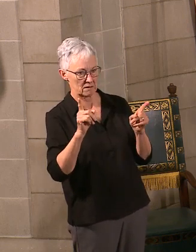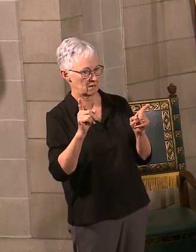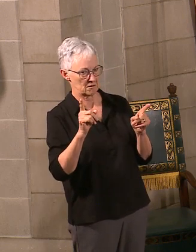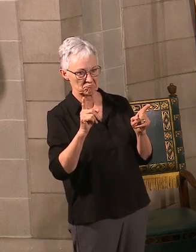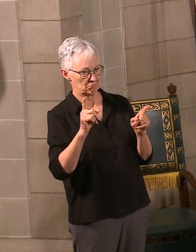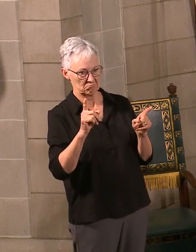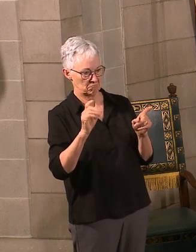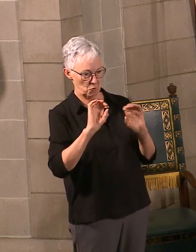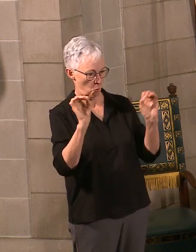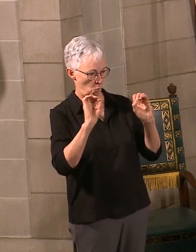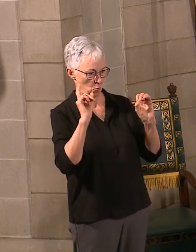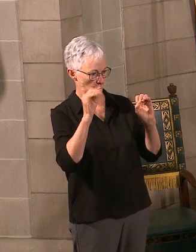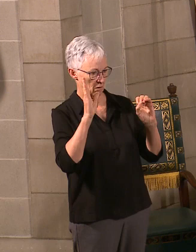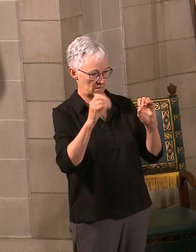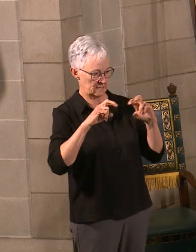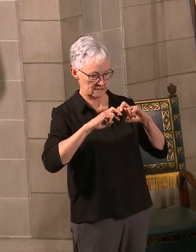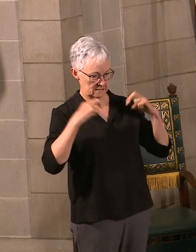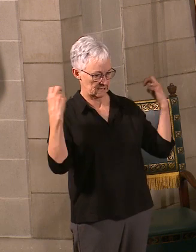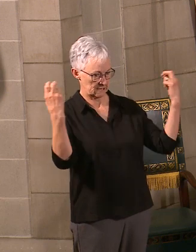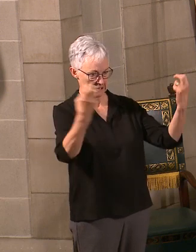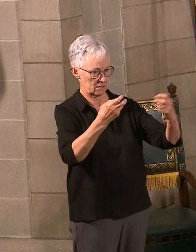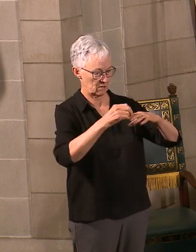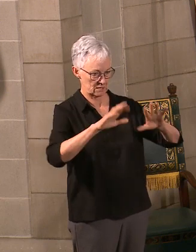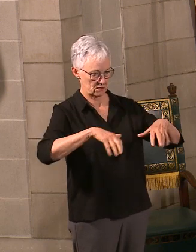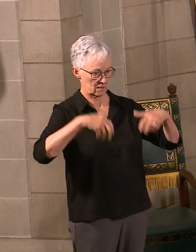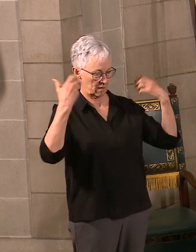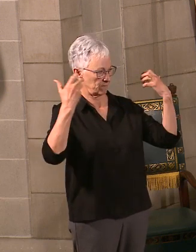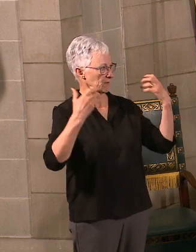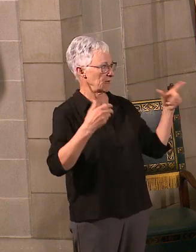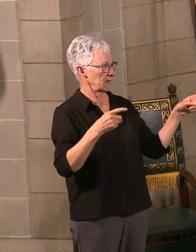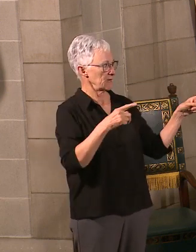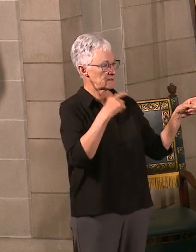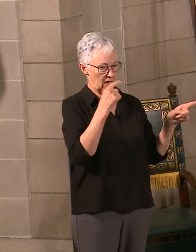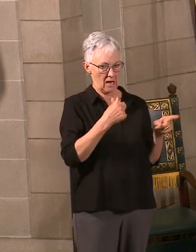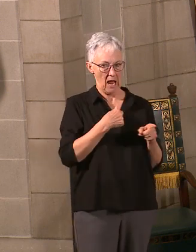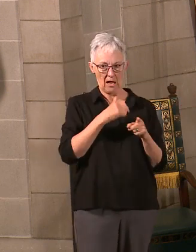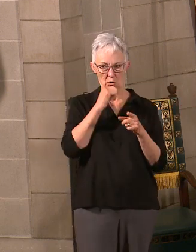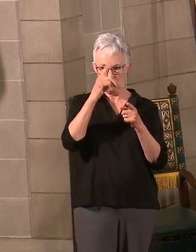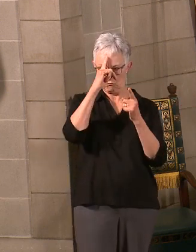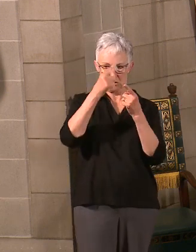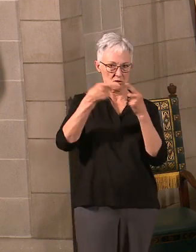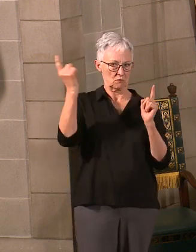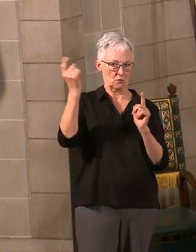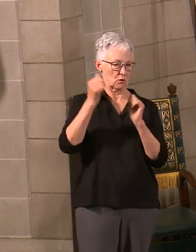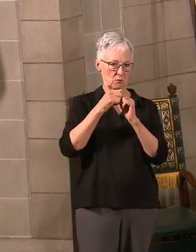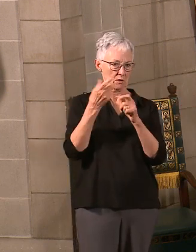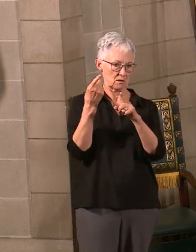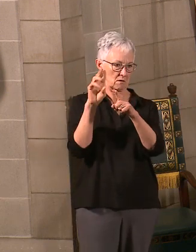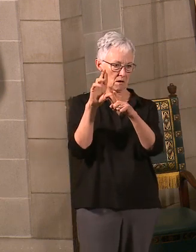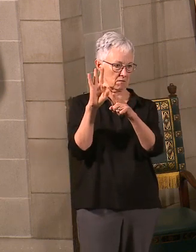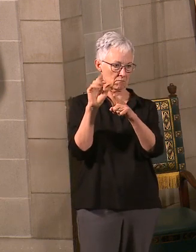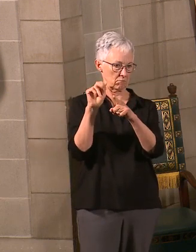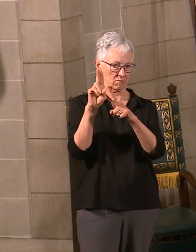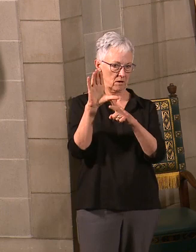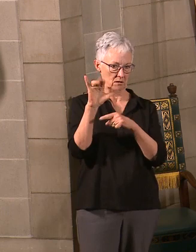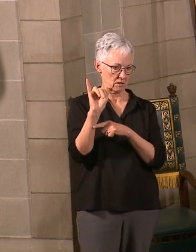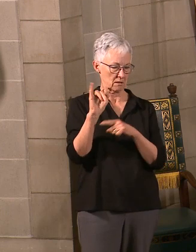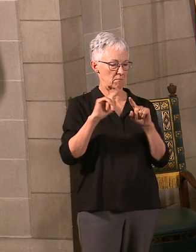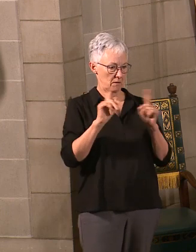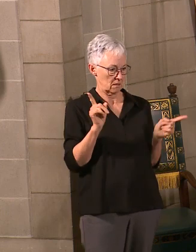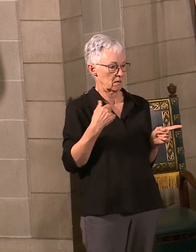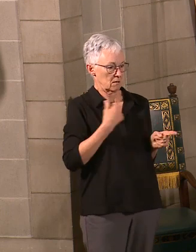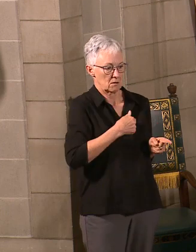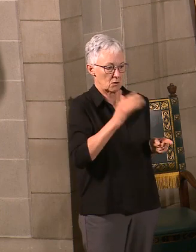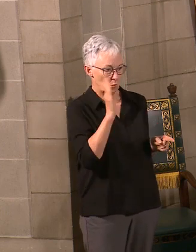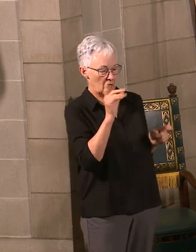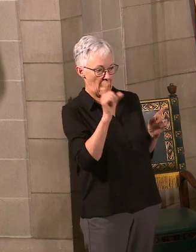larger access to testing, large-scale testing, so that we can have a sense of how big the challenge is, how many people have